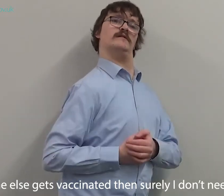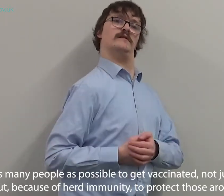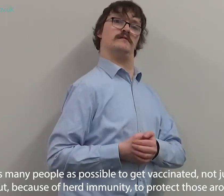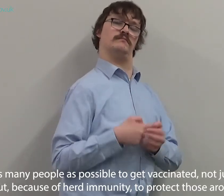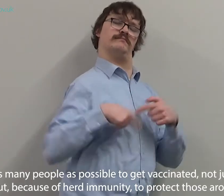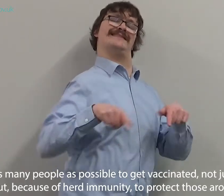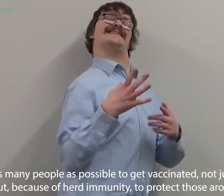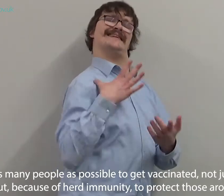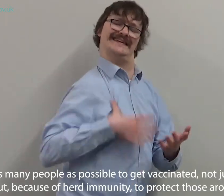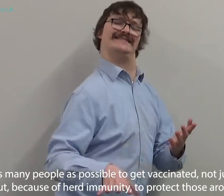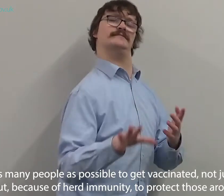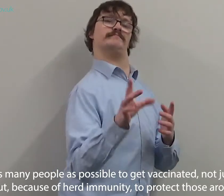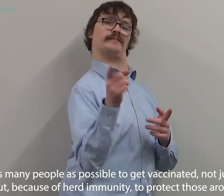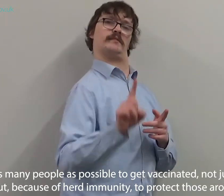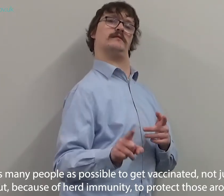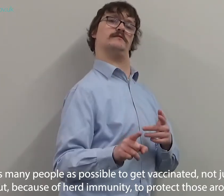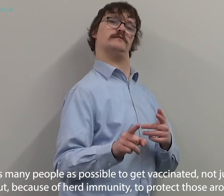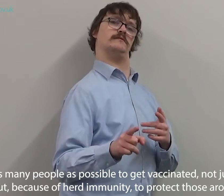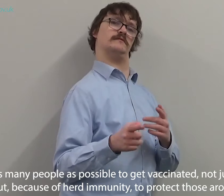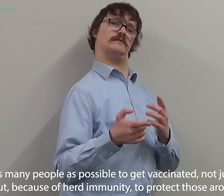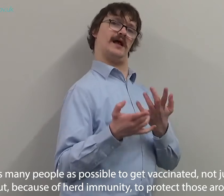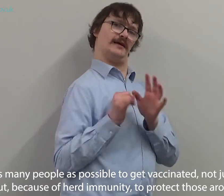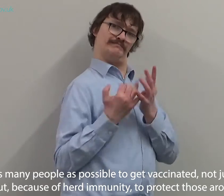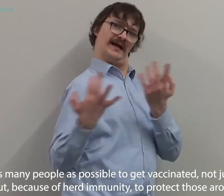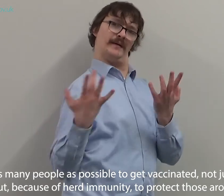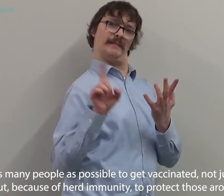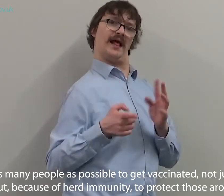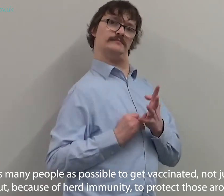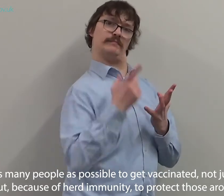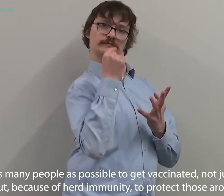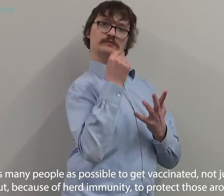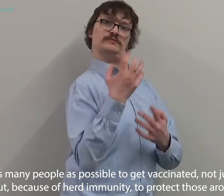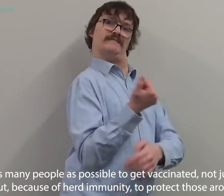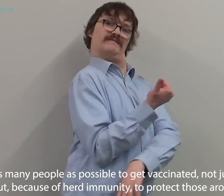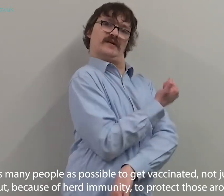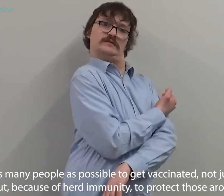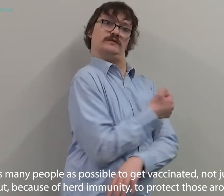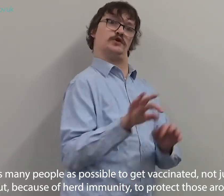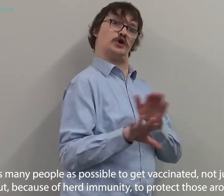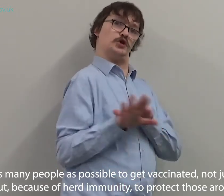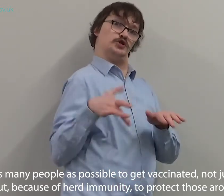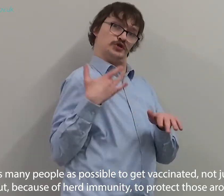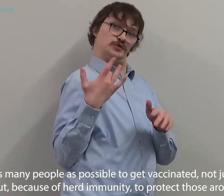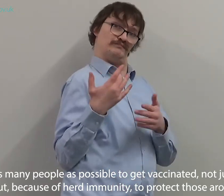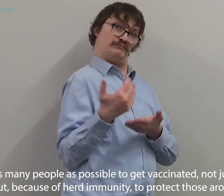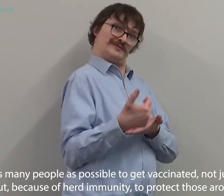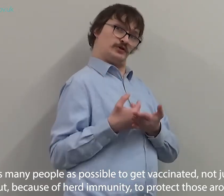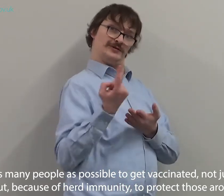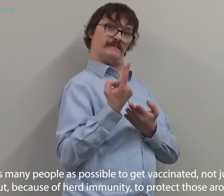We need as many people as possible to get vaccinated, not just to protect yourself, but